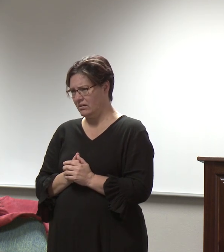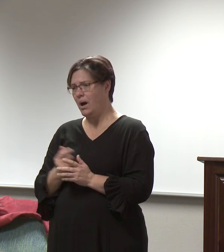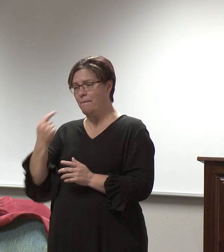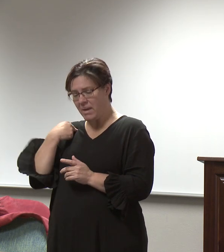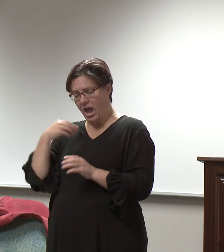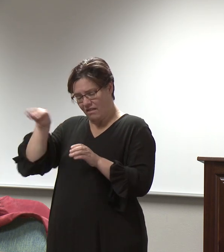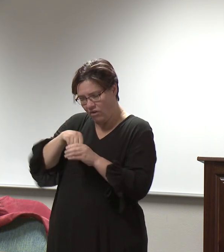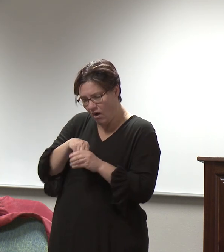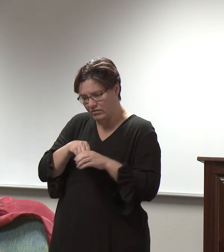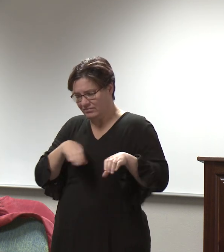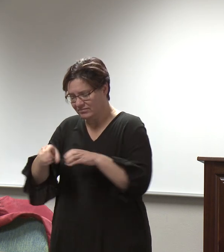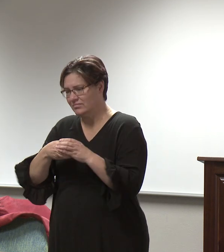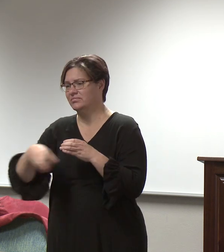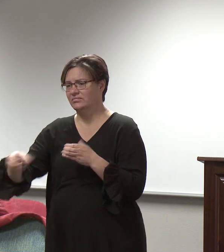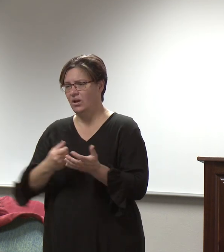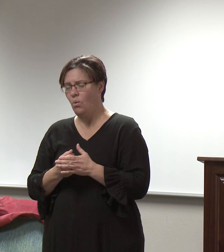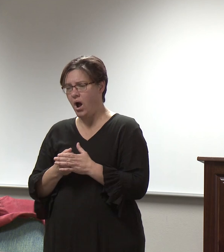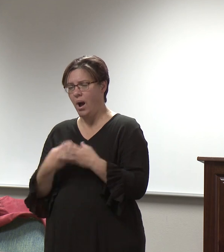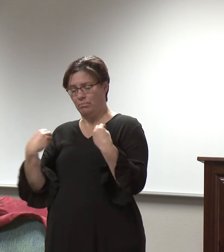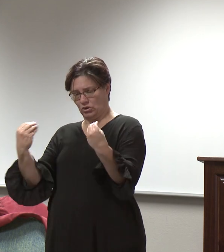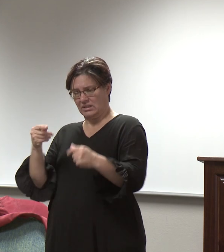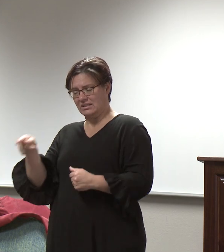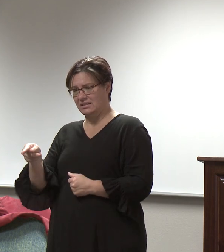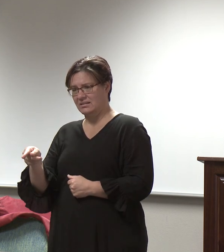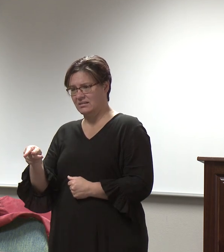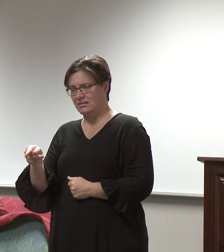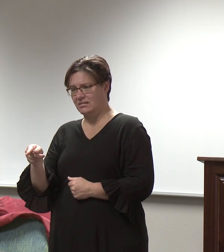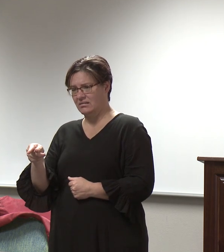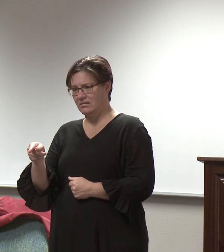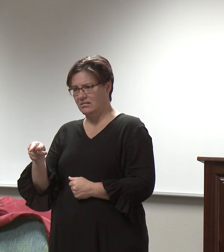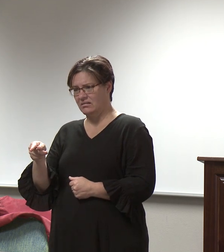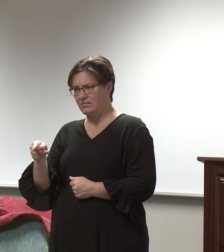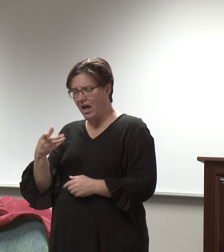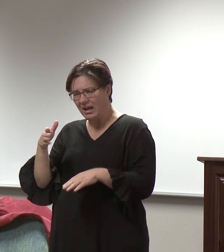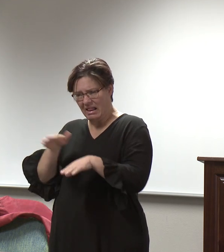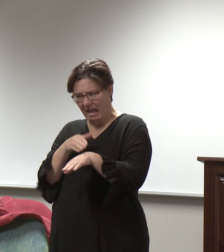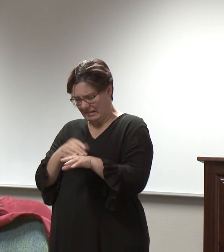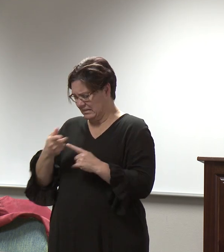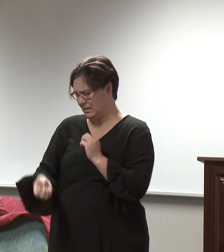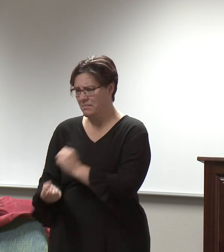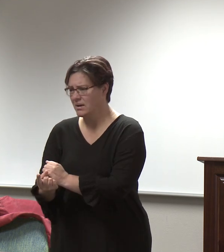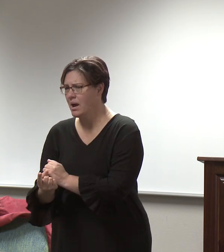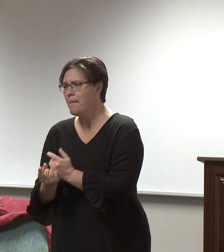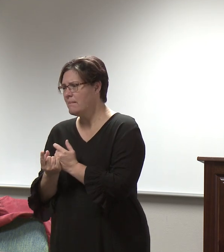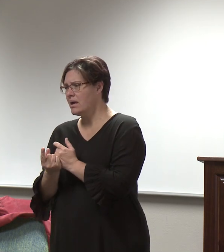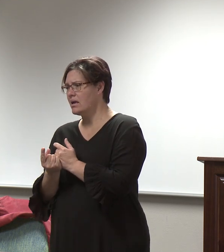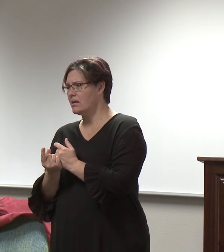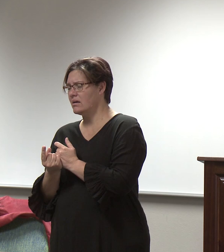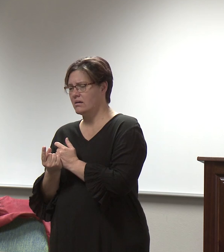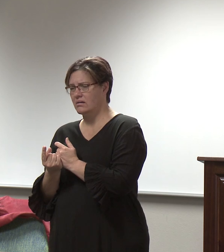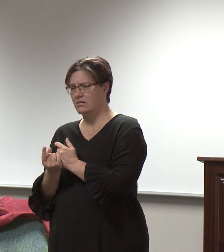anti-colonial movement because, you know, Portuguese colonialism lasted until so late that I couldn't come to the